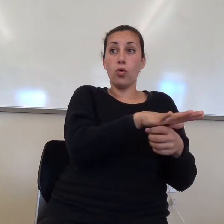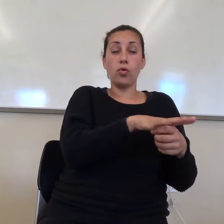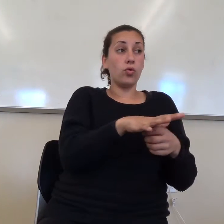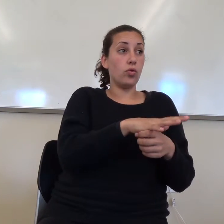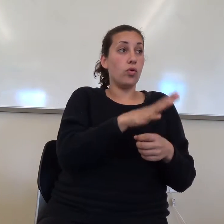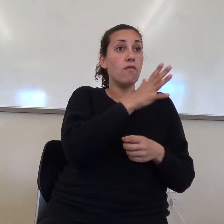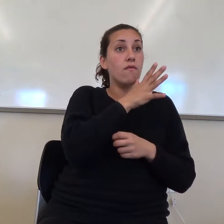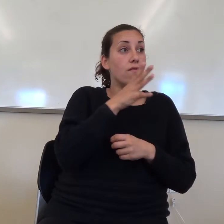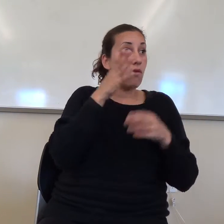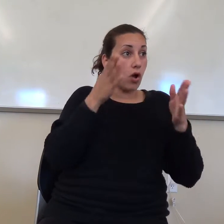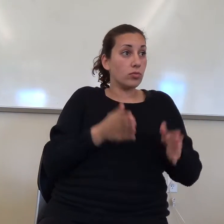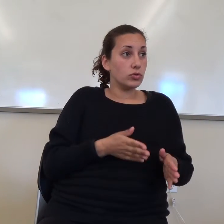remaining sentence.